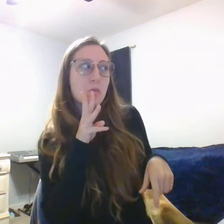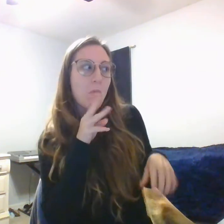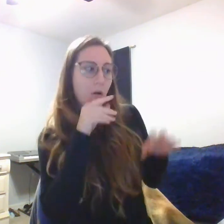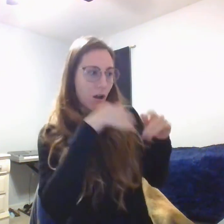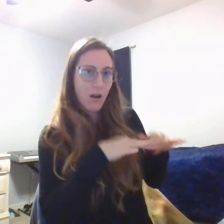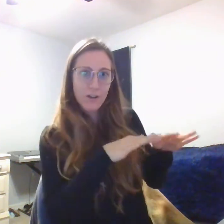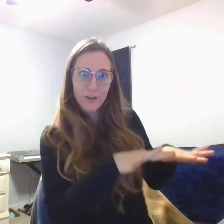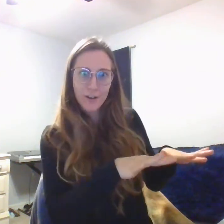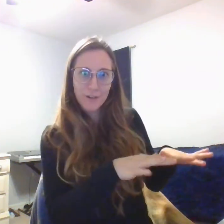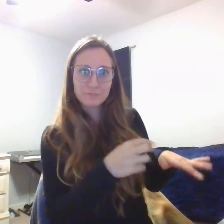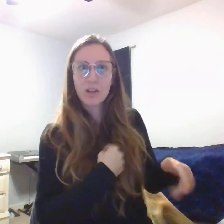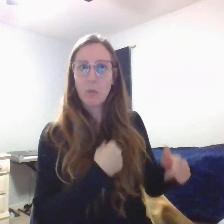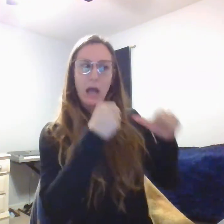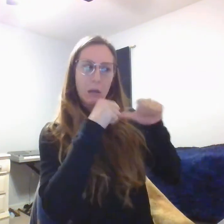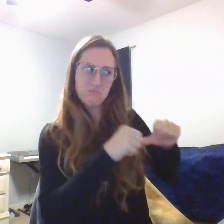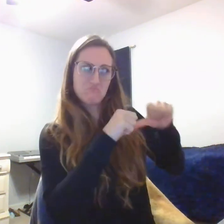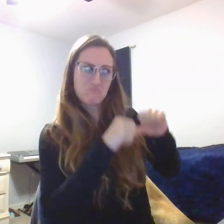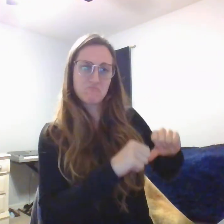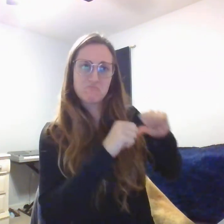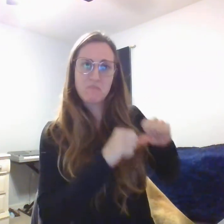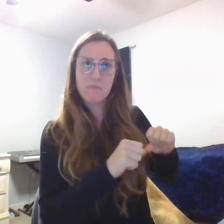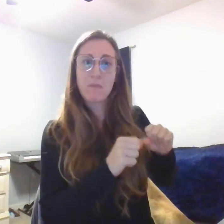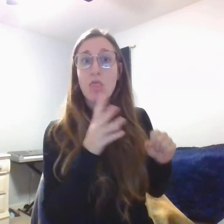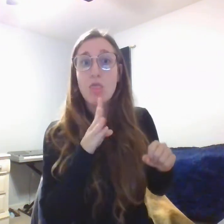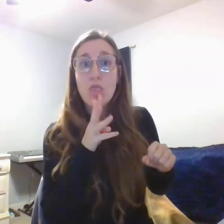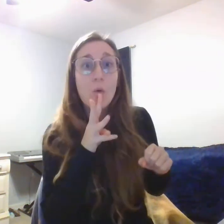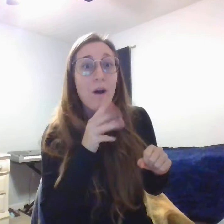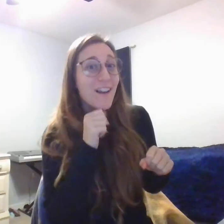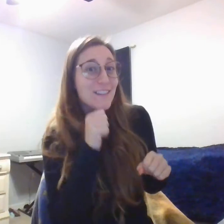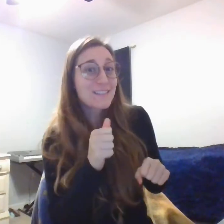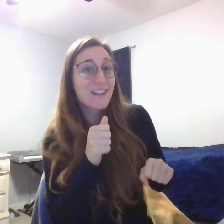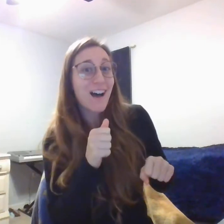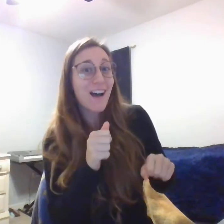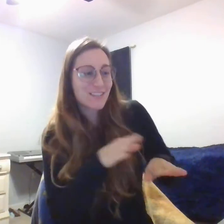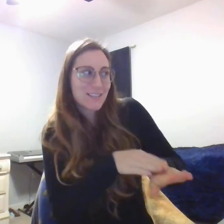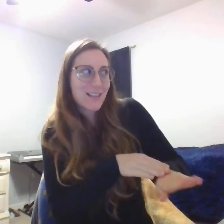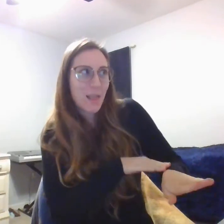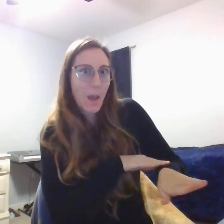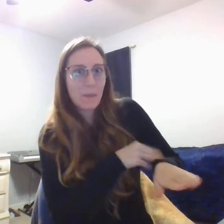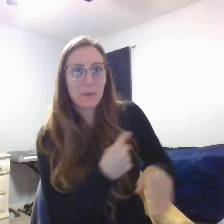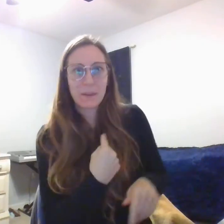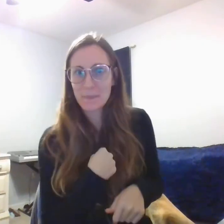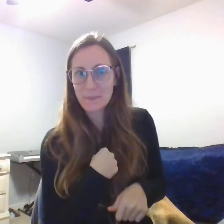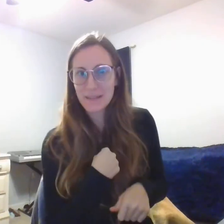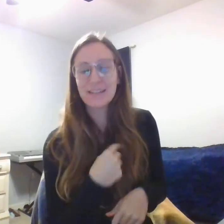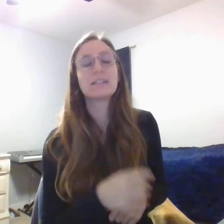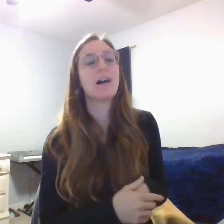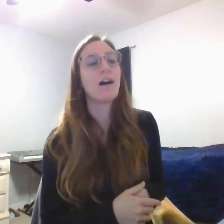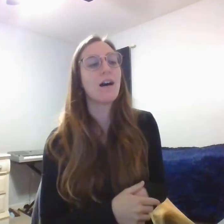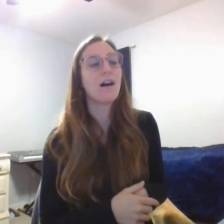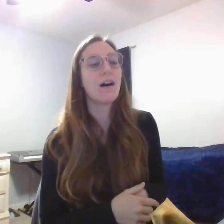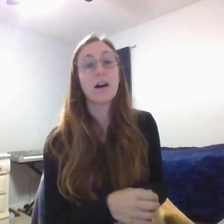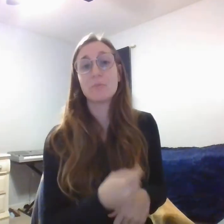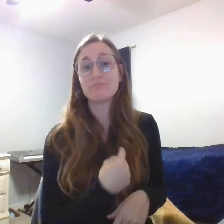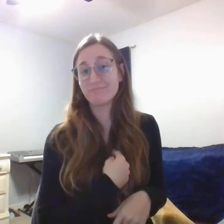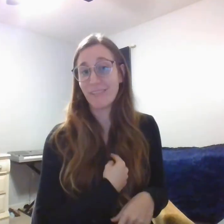not slowing you down, but it's kind of still hard to move. I'm about to graduate, and I don't know, the world feels